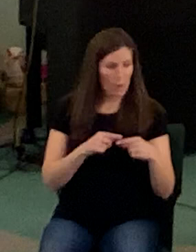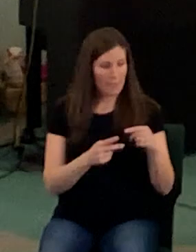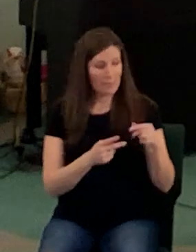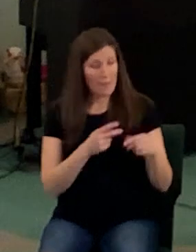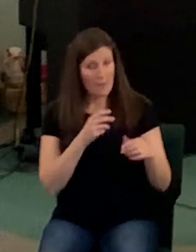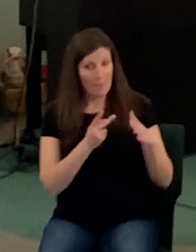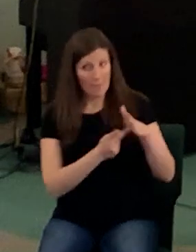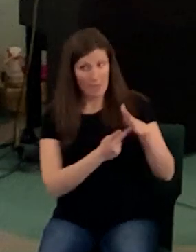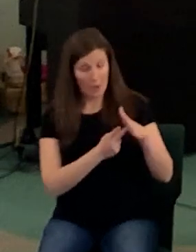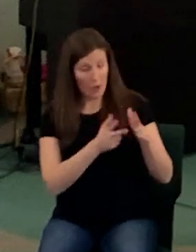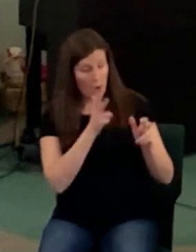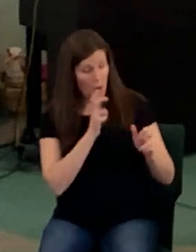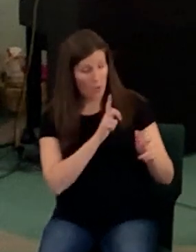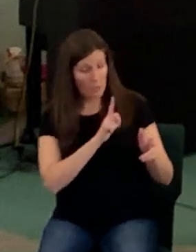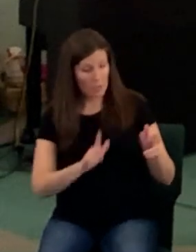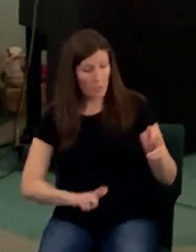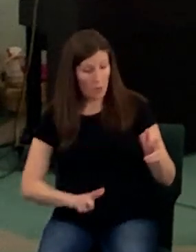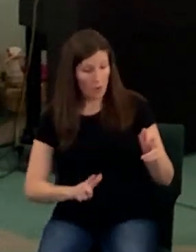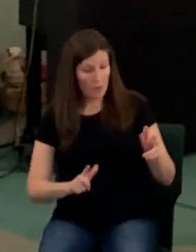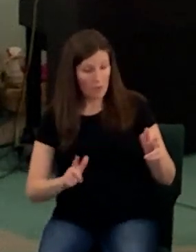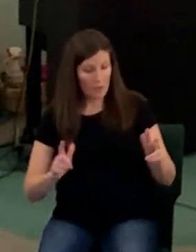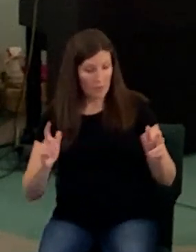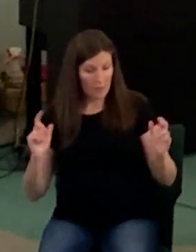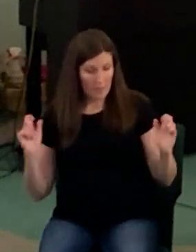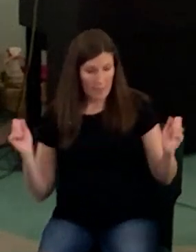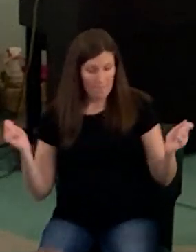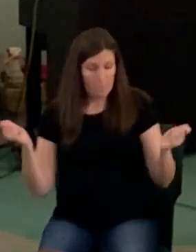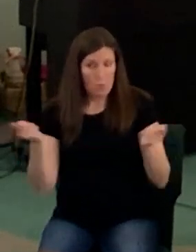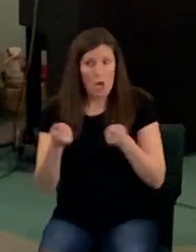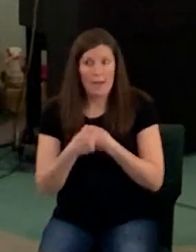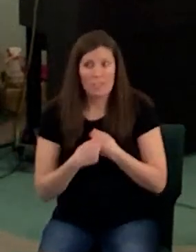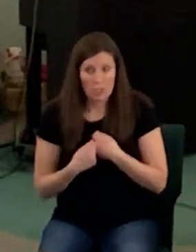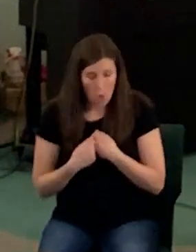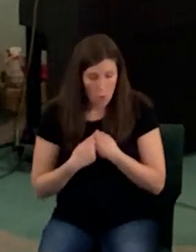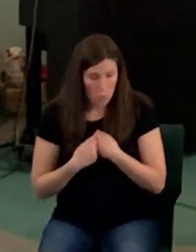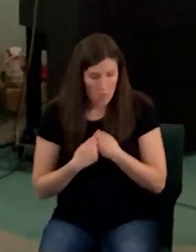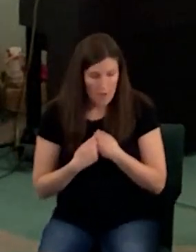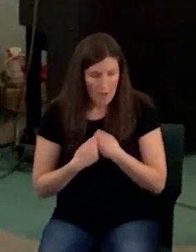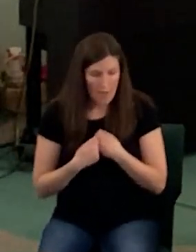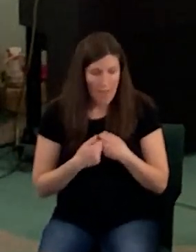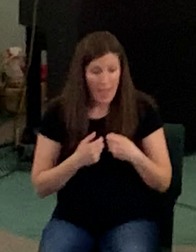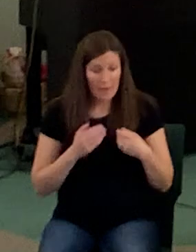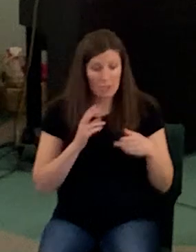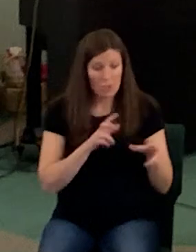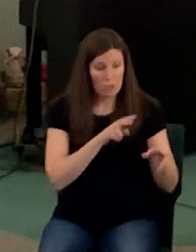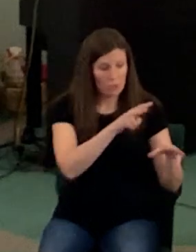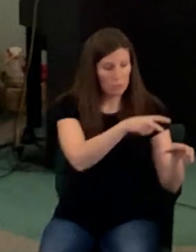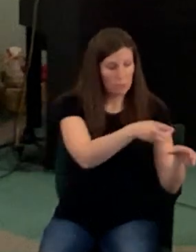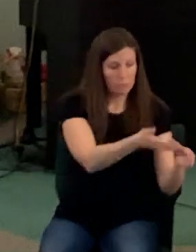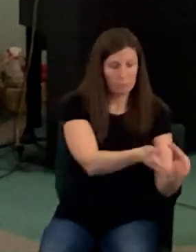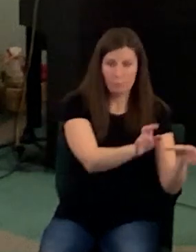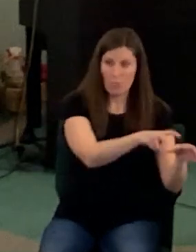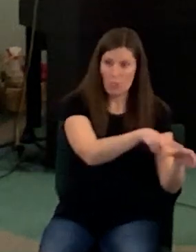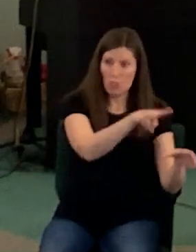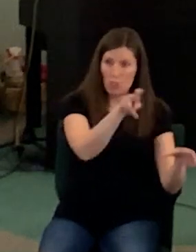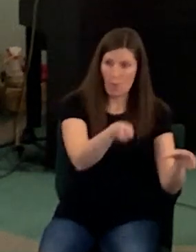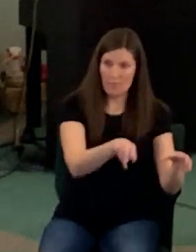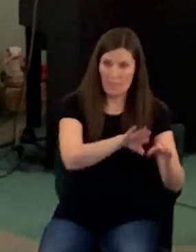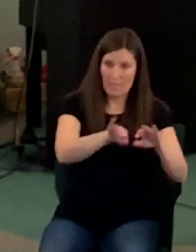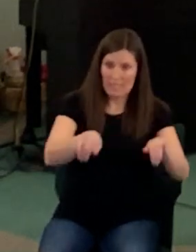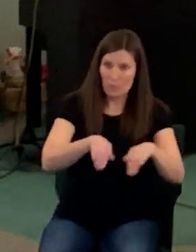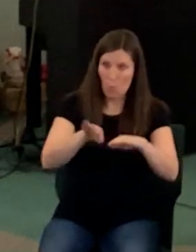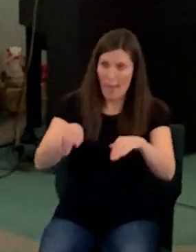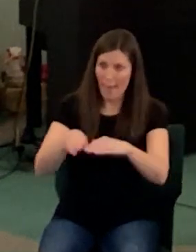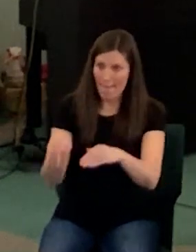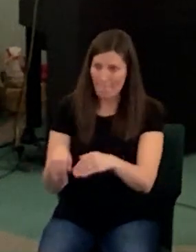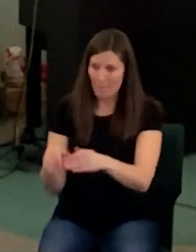Lord, he put on his outer garment, for he was stripped for work, and threw himself into the sea. But the other